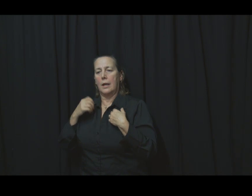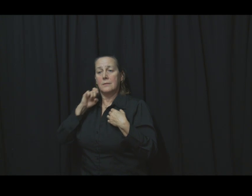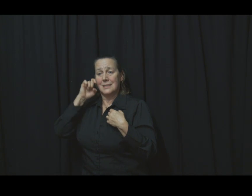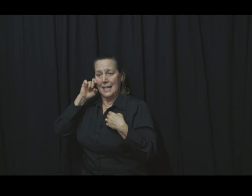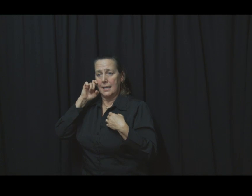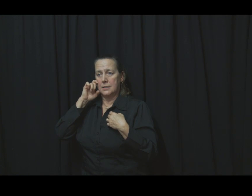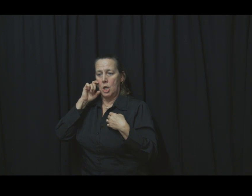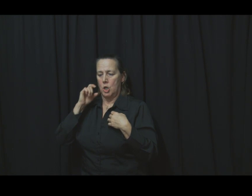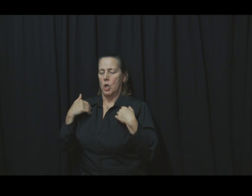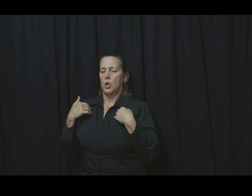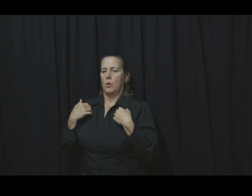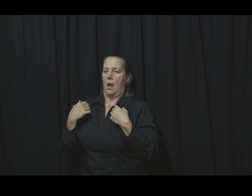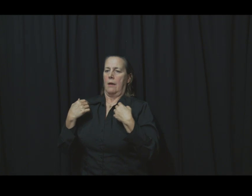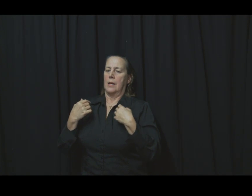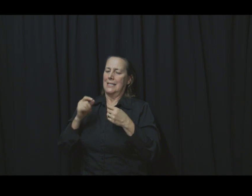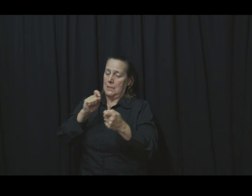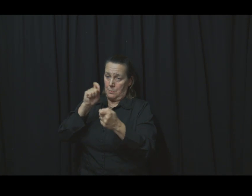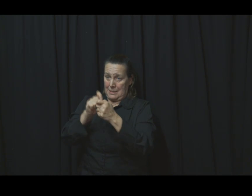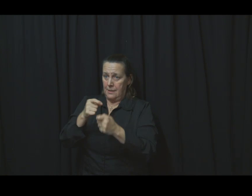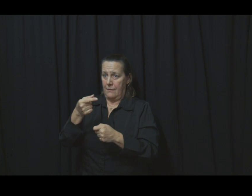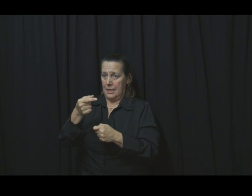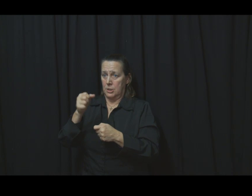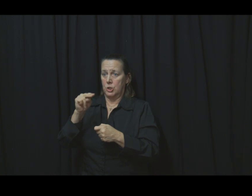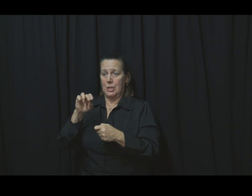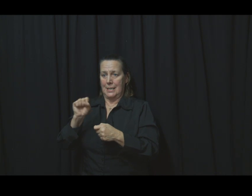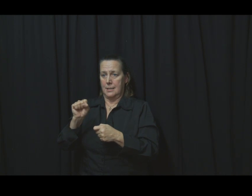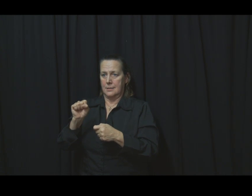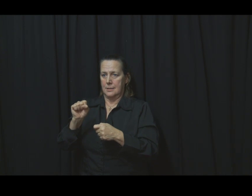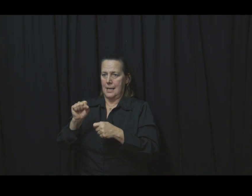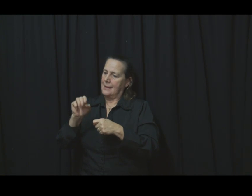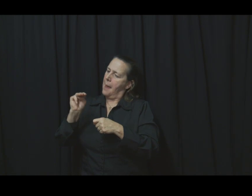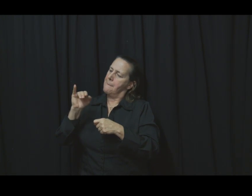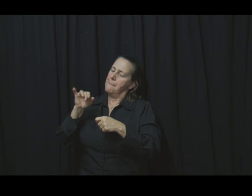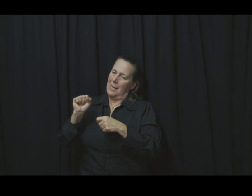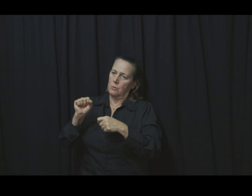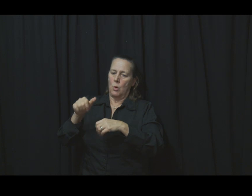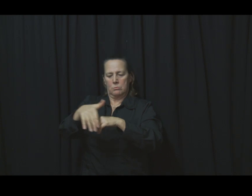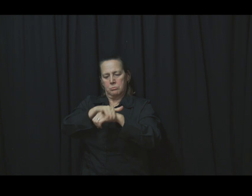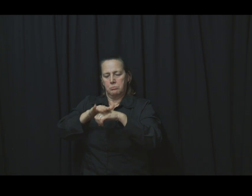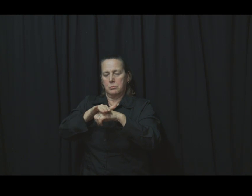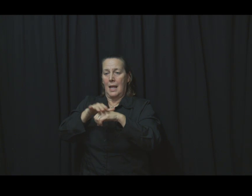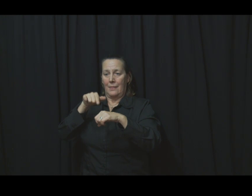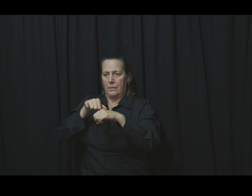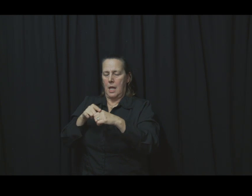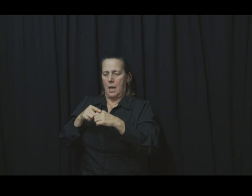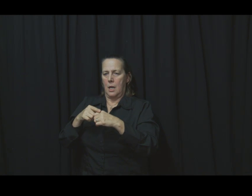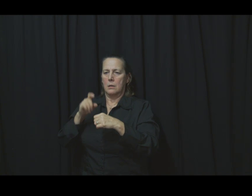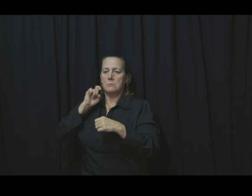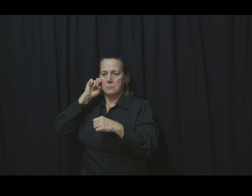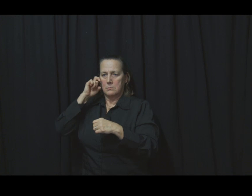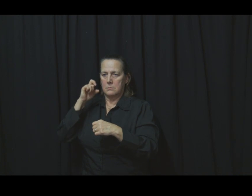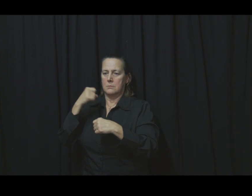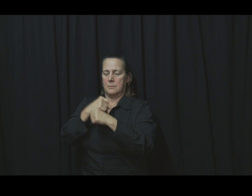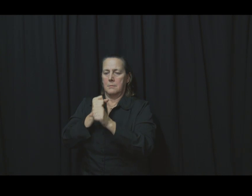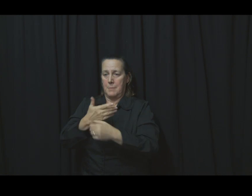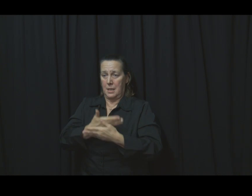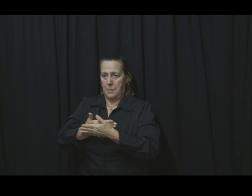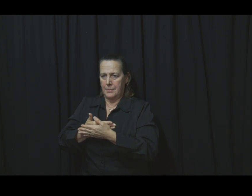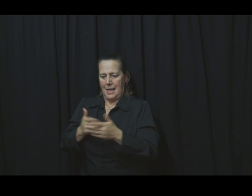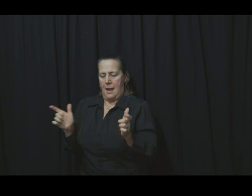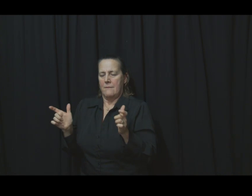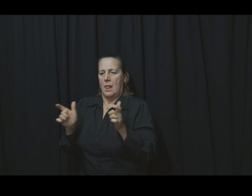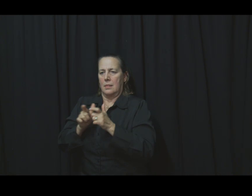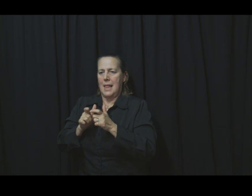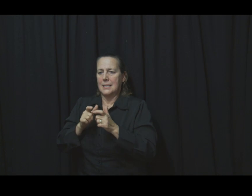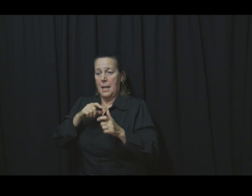top minnows, and they found that the ones who reproduced sexually had fewer parasites than the